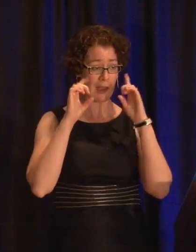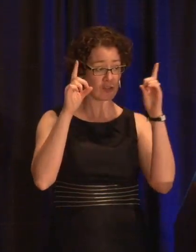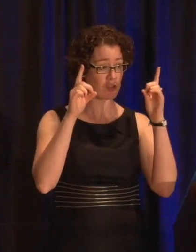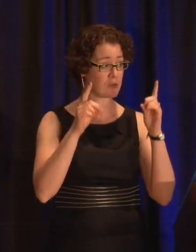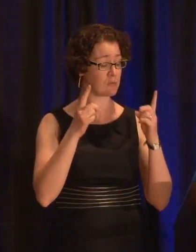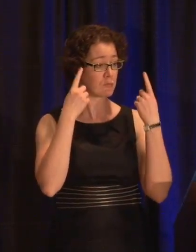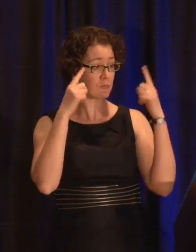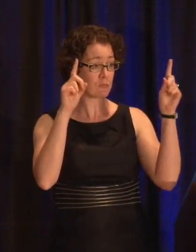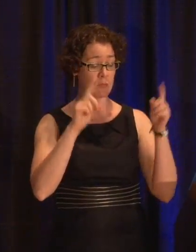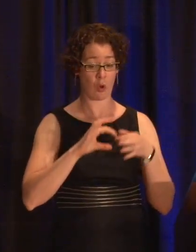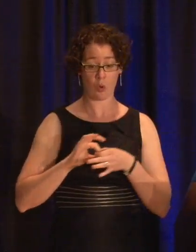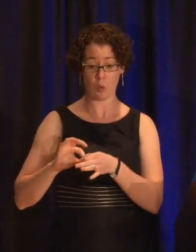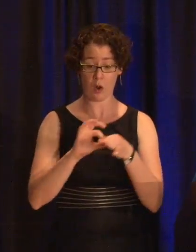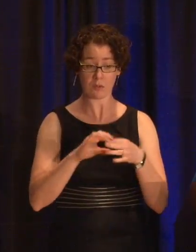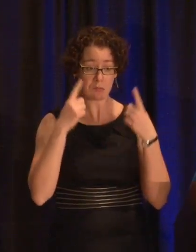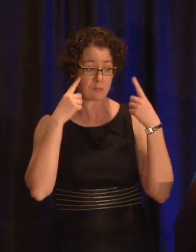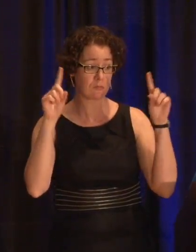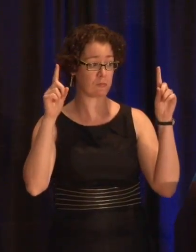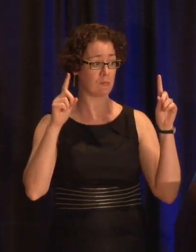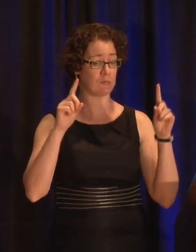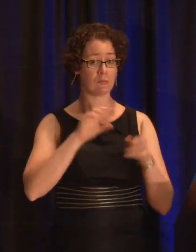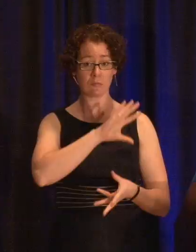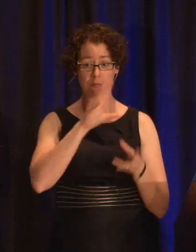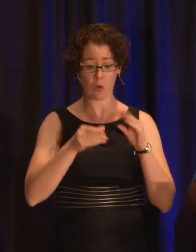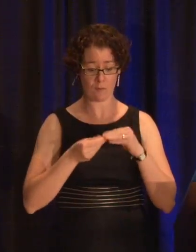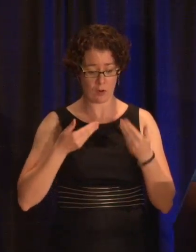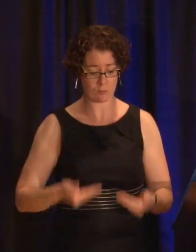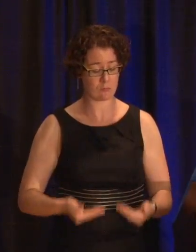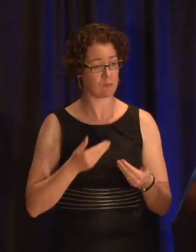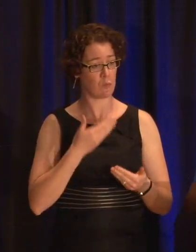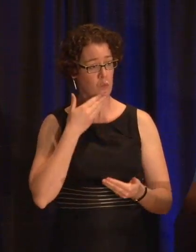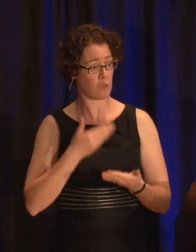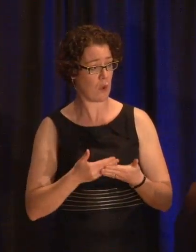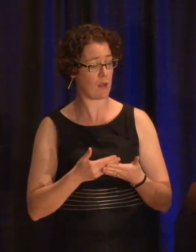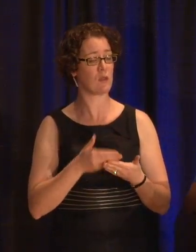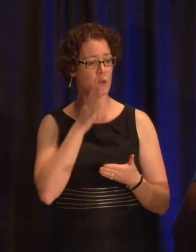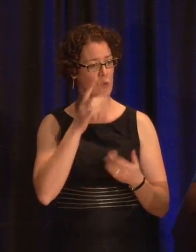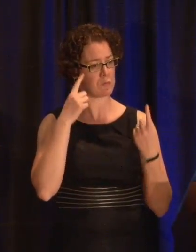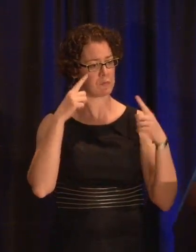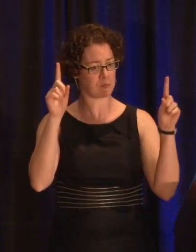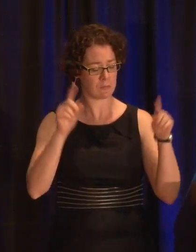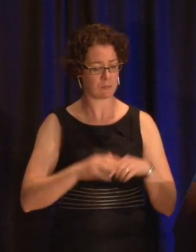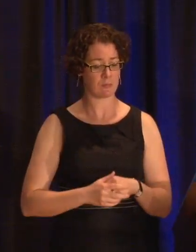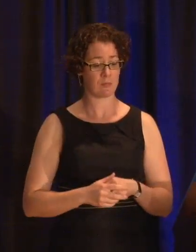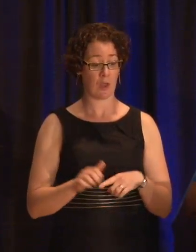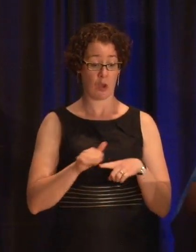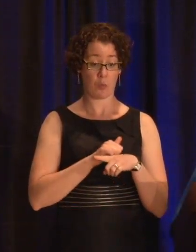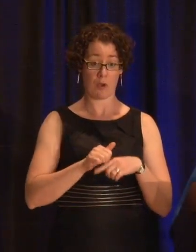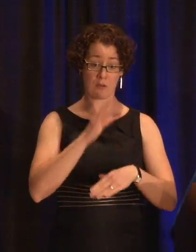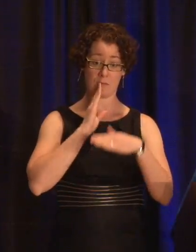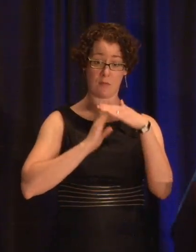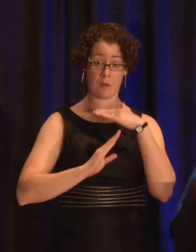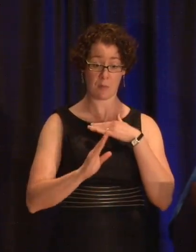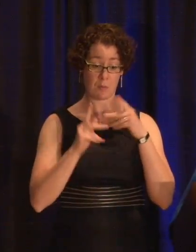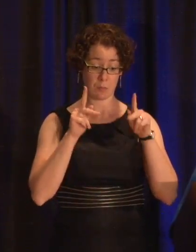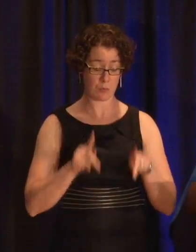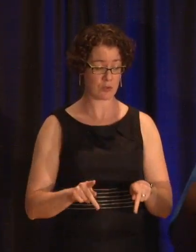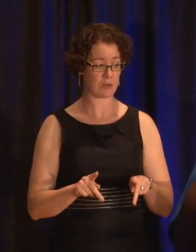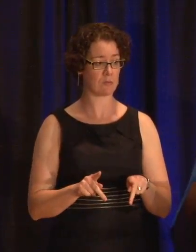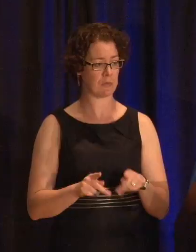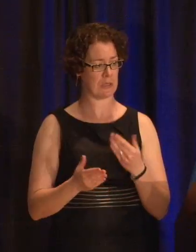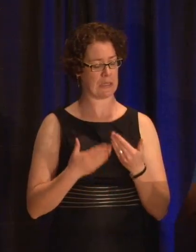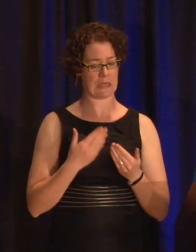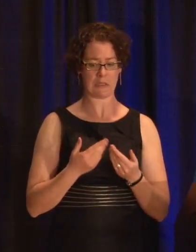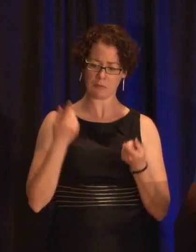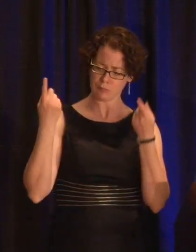education, cooperation, and overall well-being. By practicing humility, we can easily come to terms with